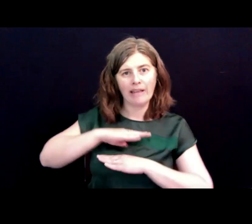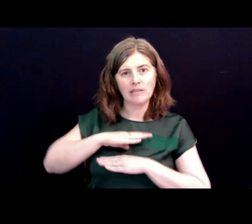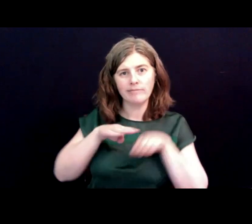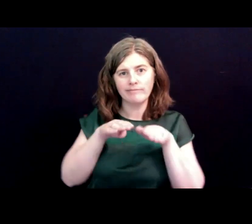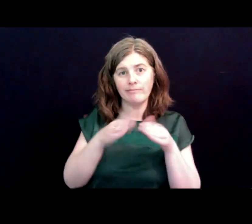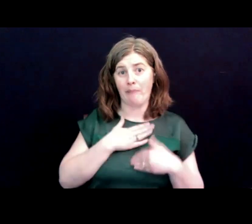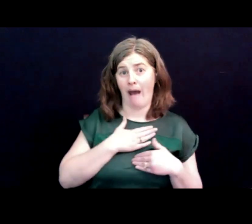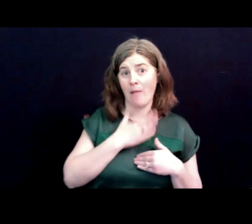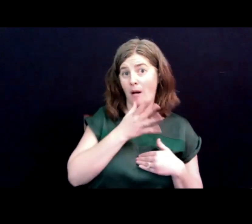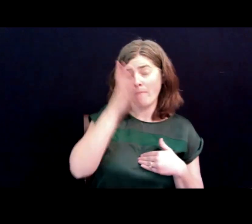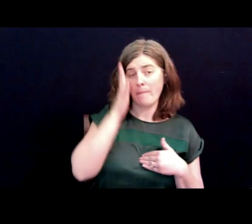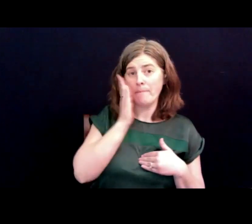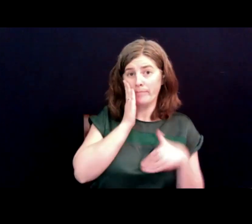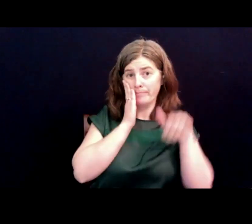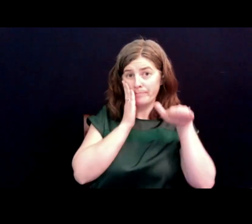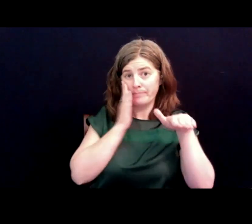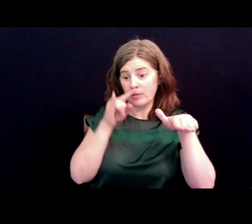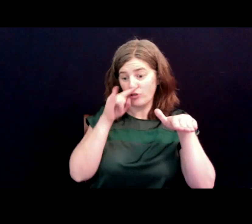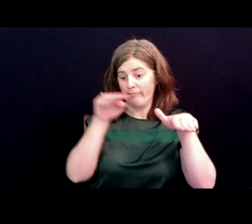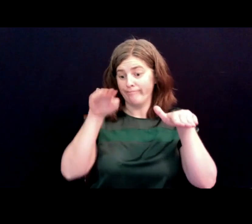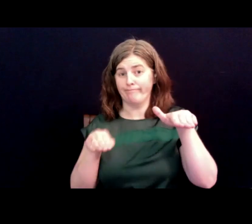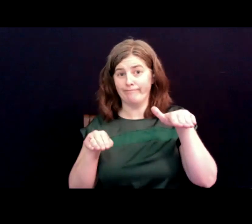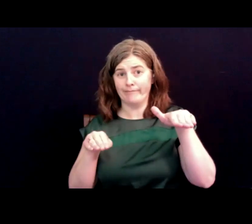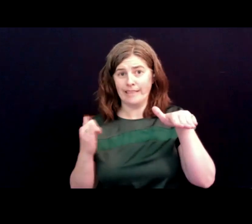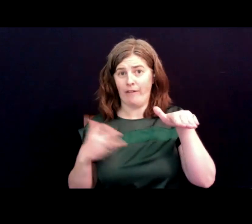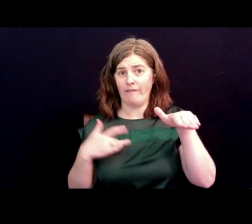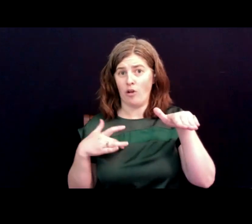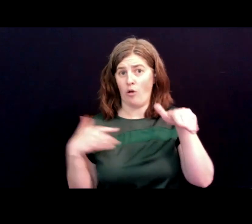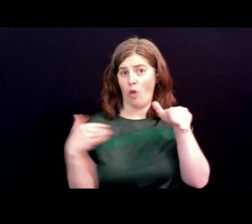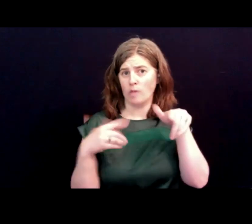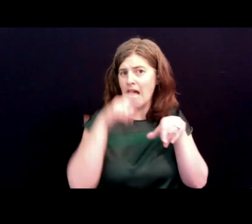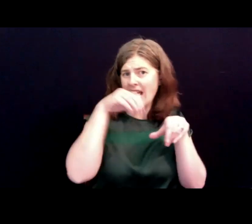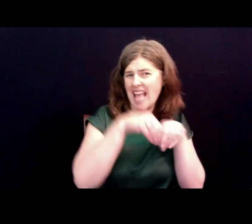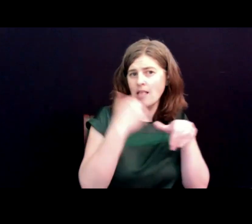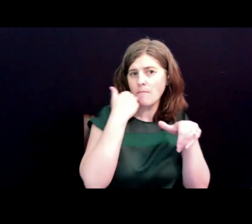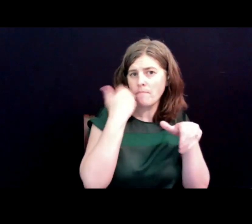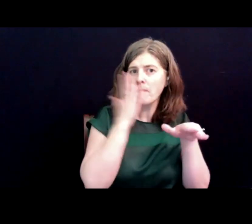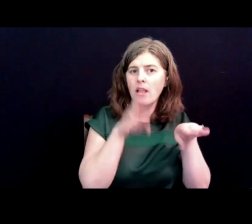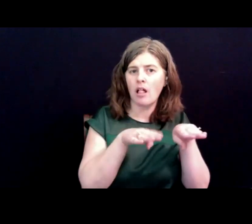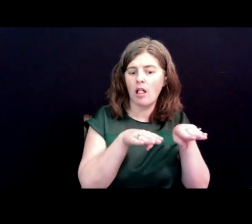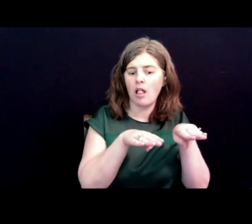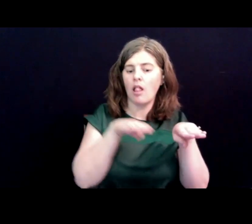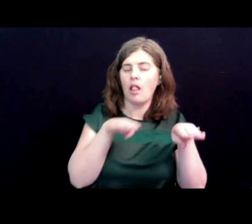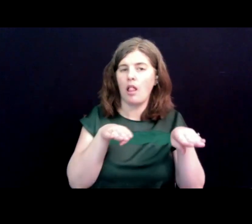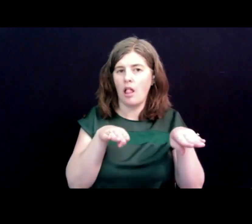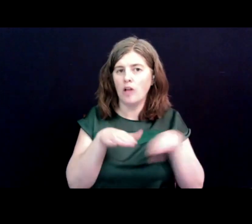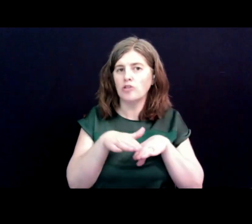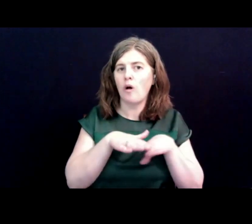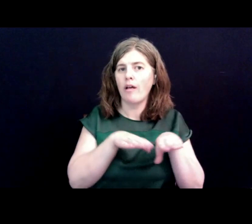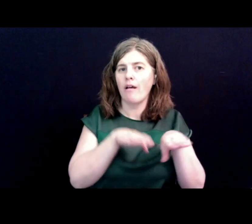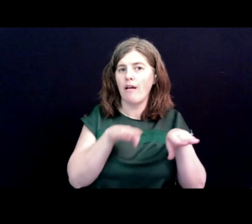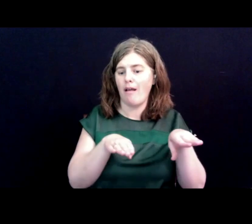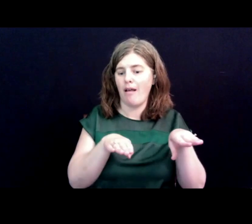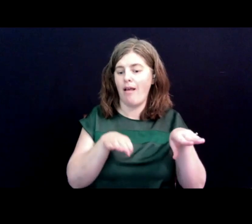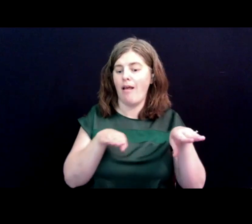their bed where that child can still feel close, but they're not in the bed. So it's a graduated process of kind of getting that kiddo out of the